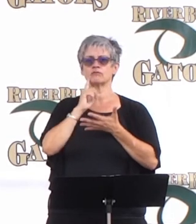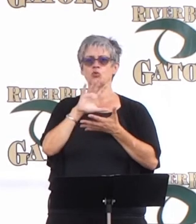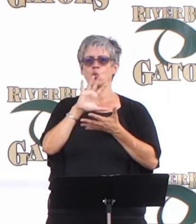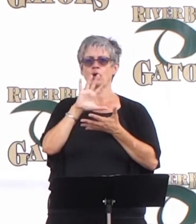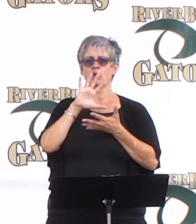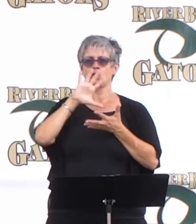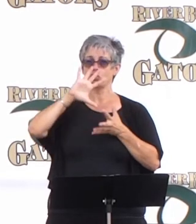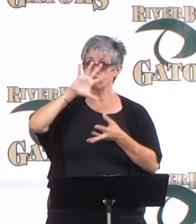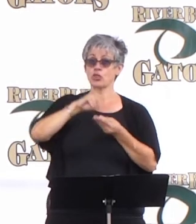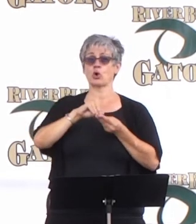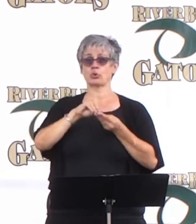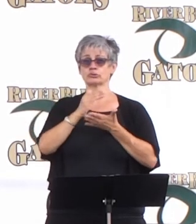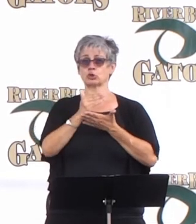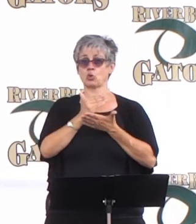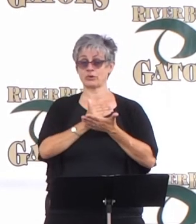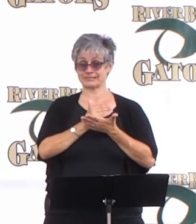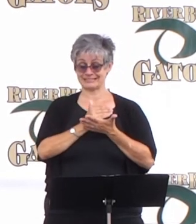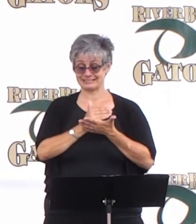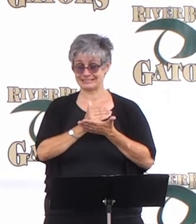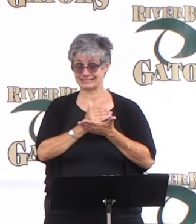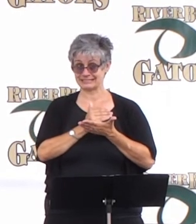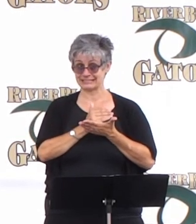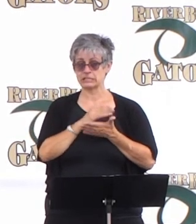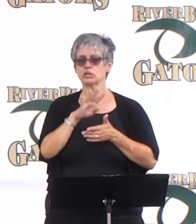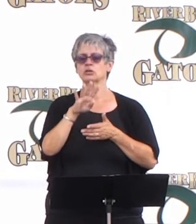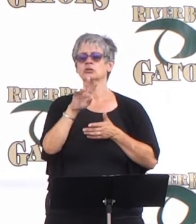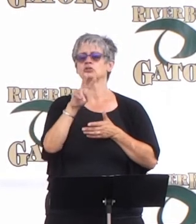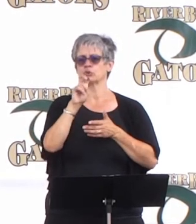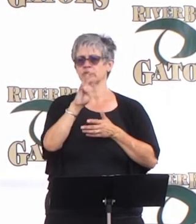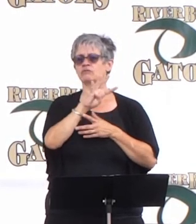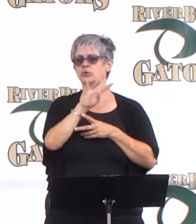courses combined equals